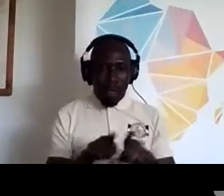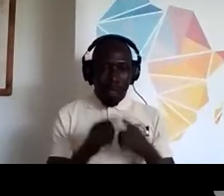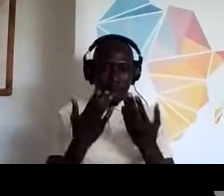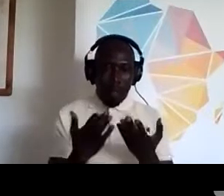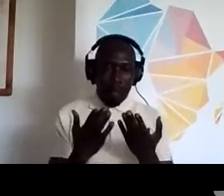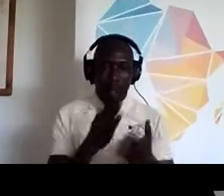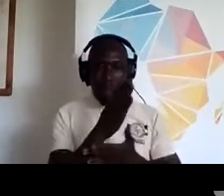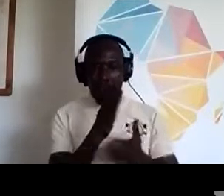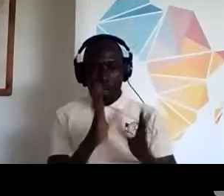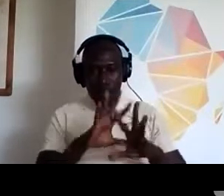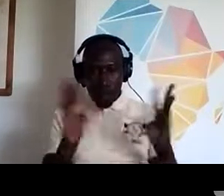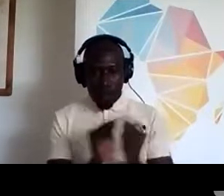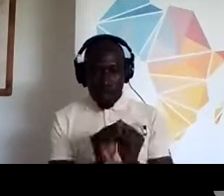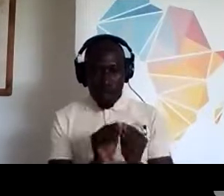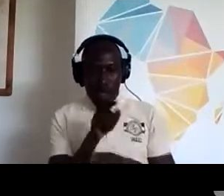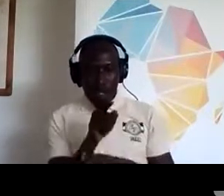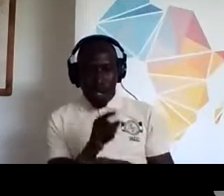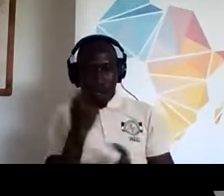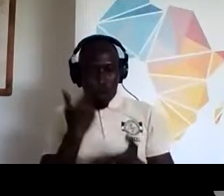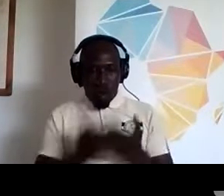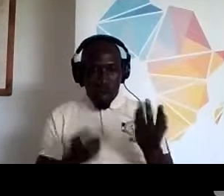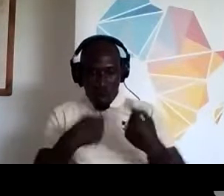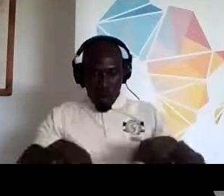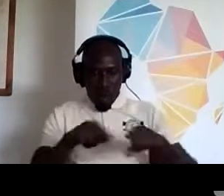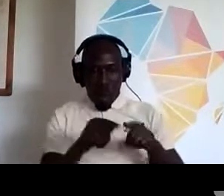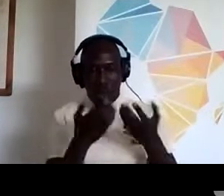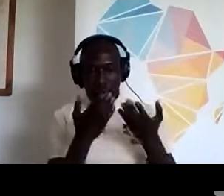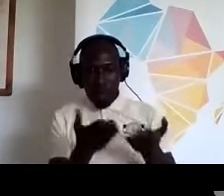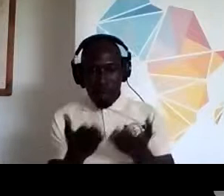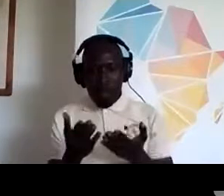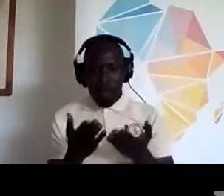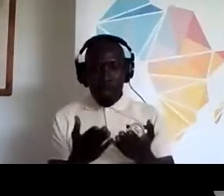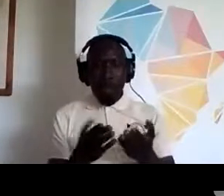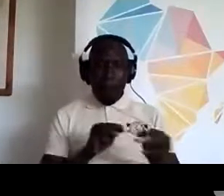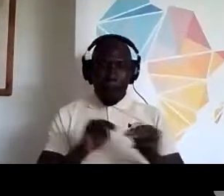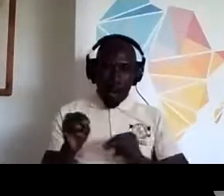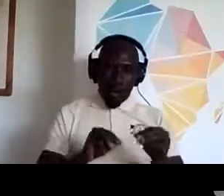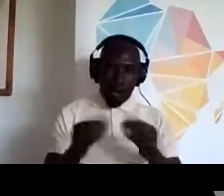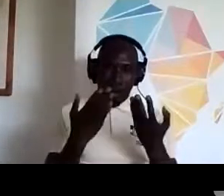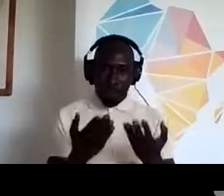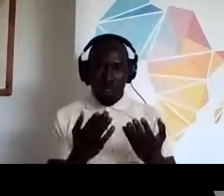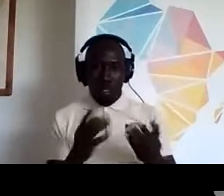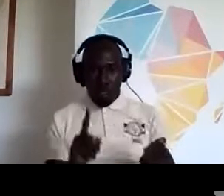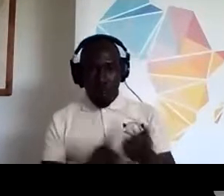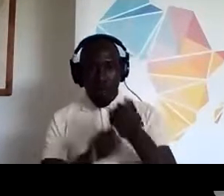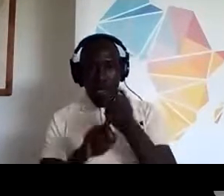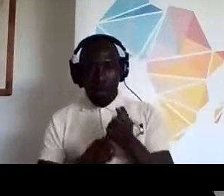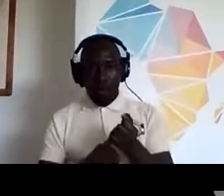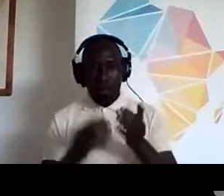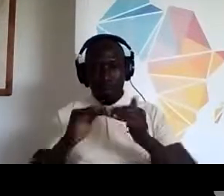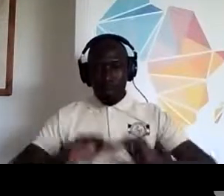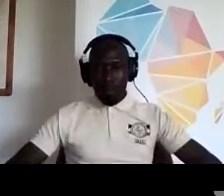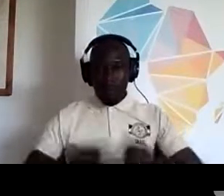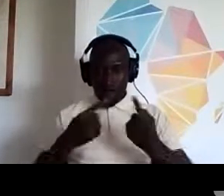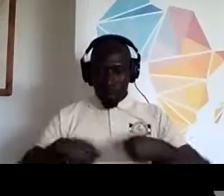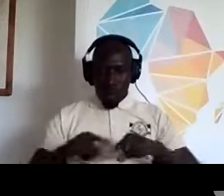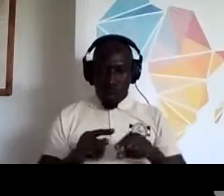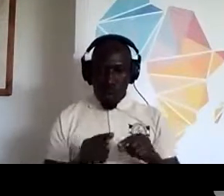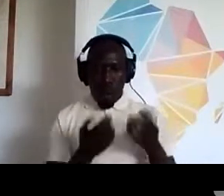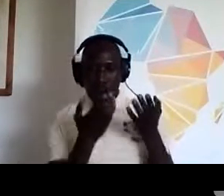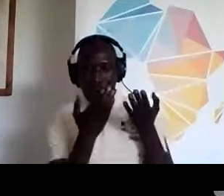In summary, this is what we have been able to find. we